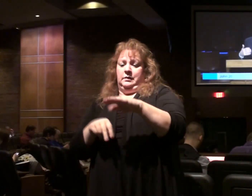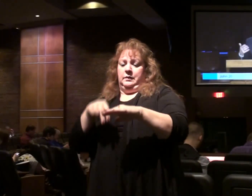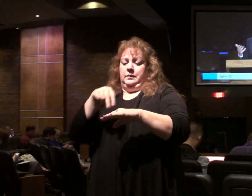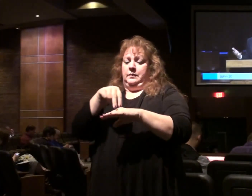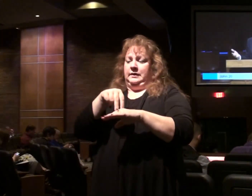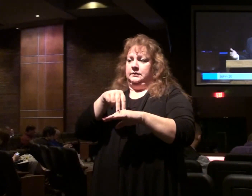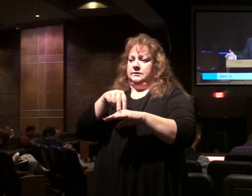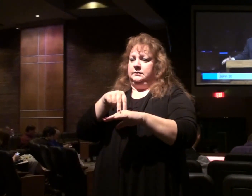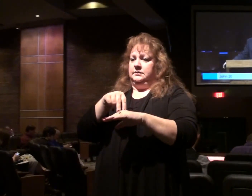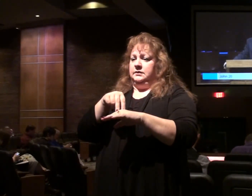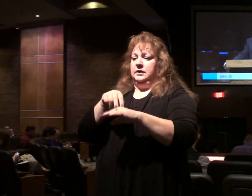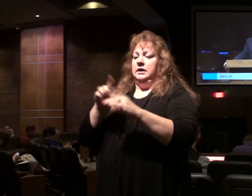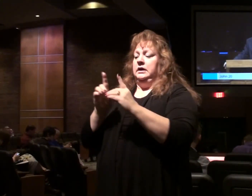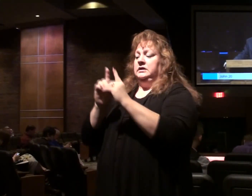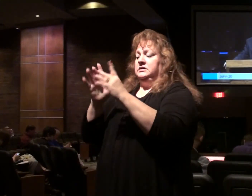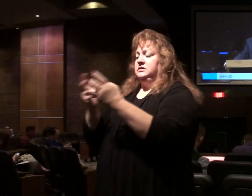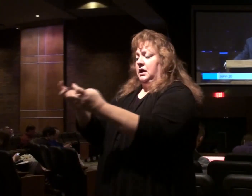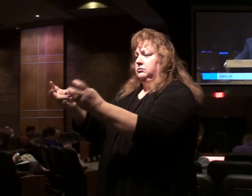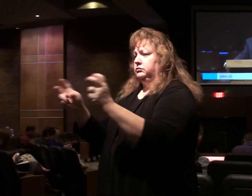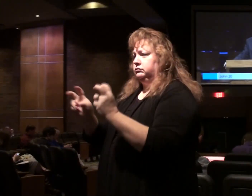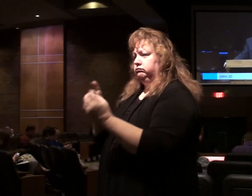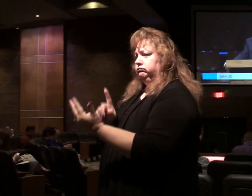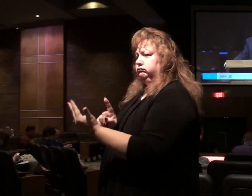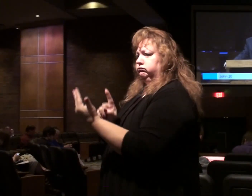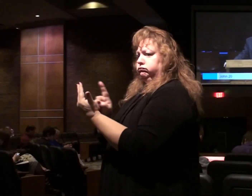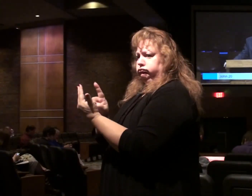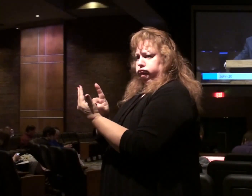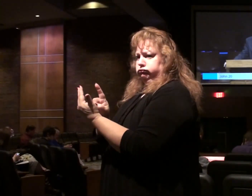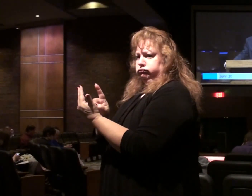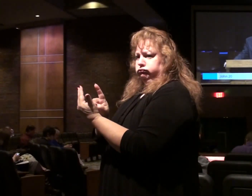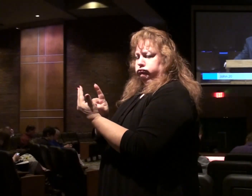with his disciples,